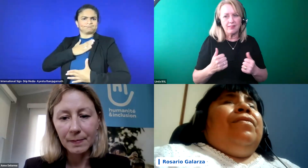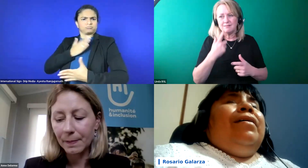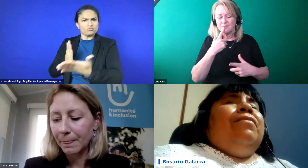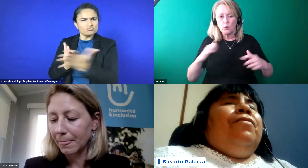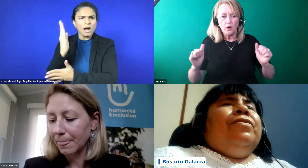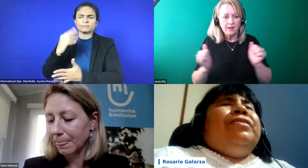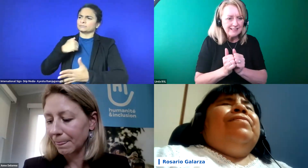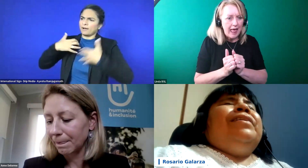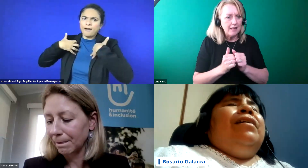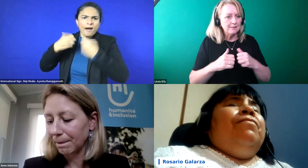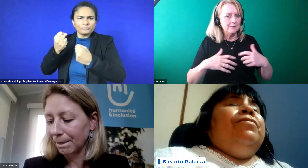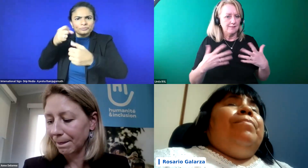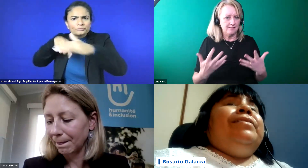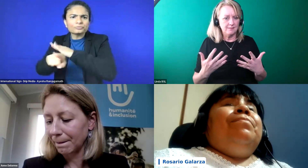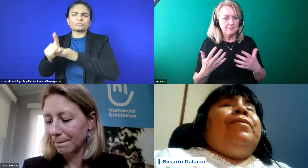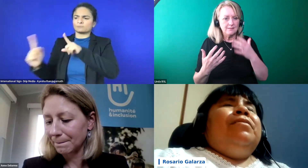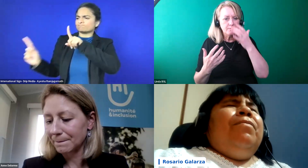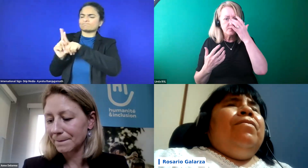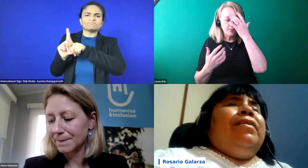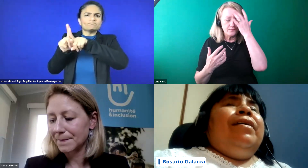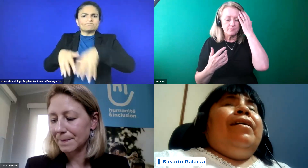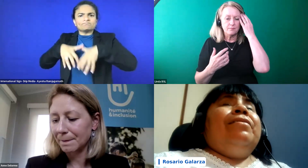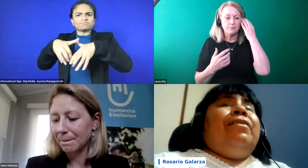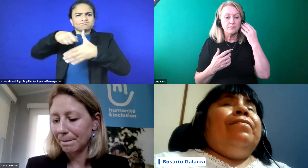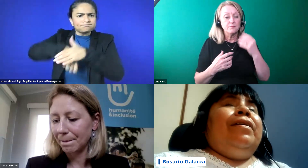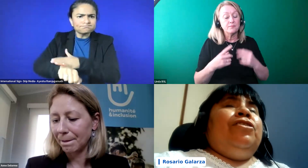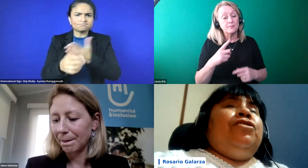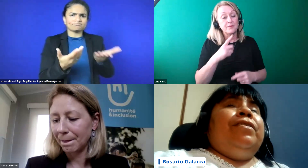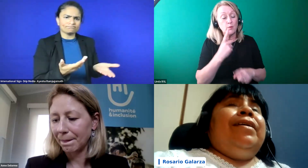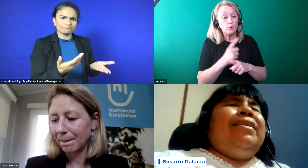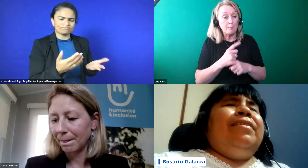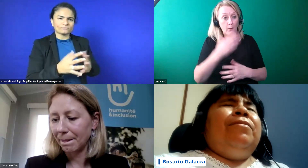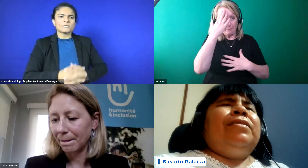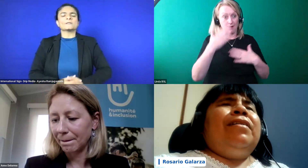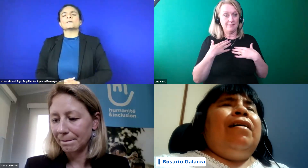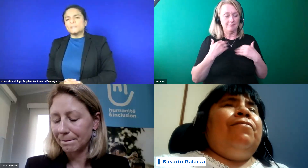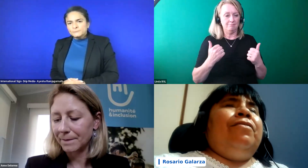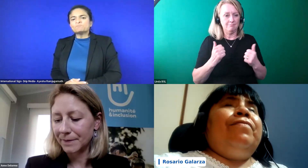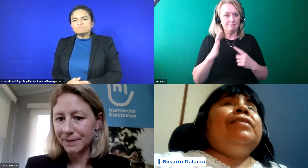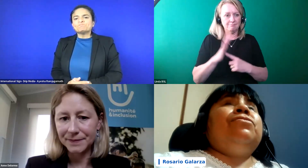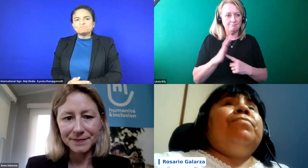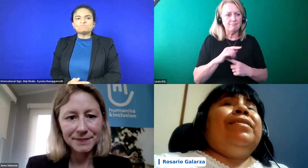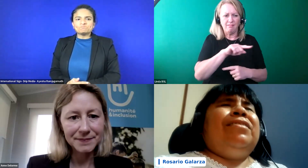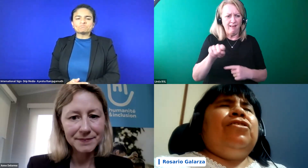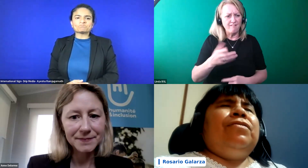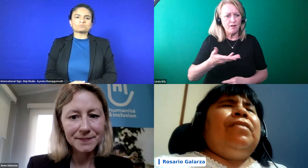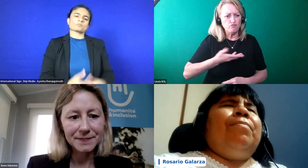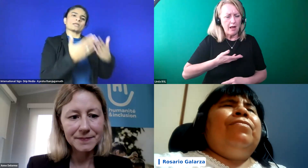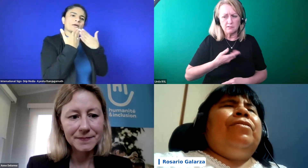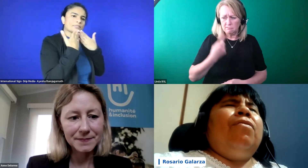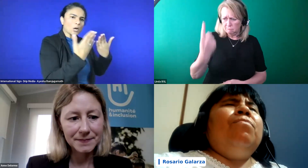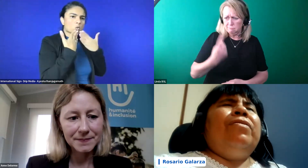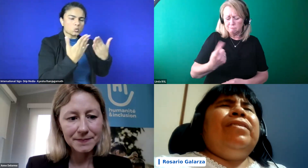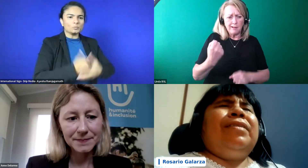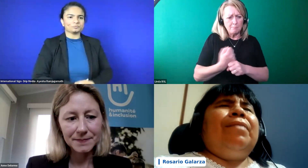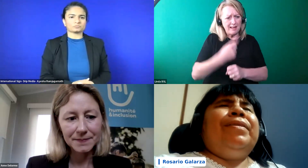Thank you. Informed consent is a fundamental principle in healthcare, ensuring that individuals have the rights to make decisions about